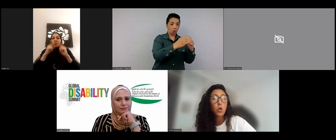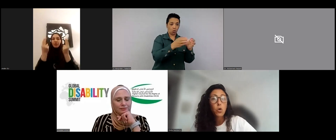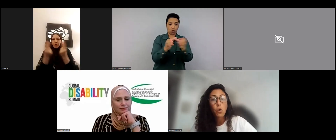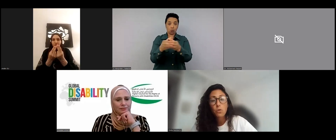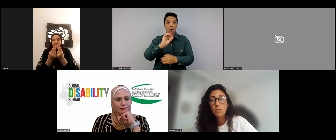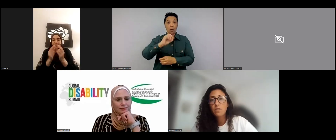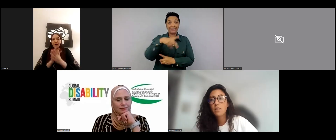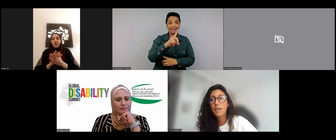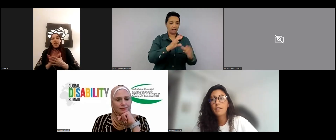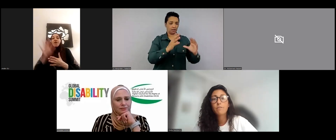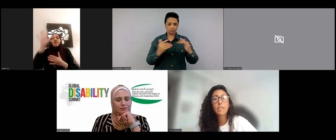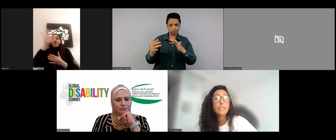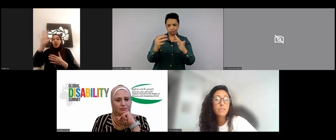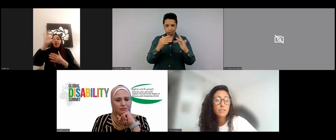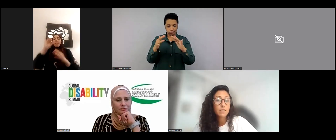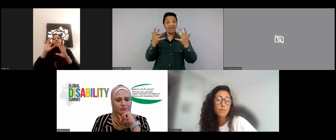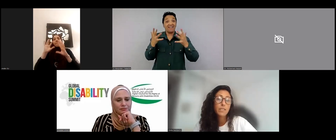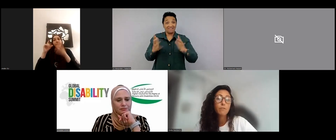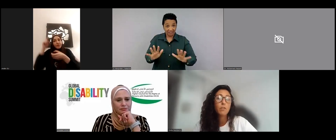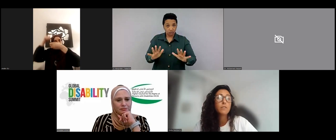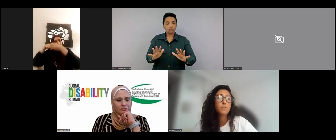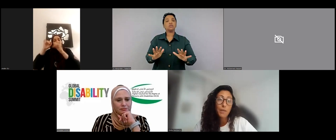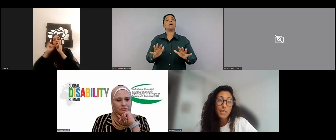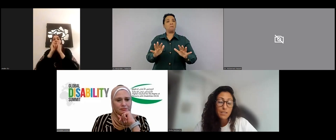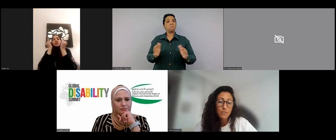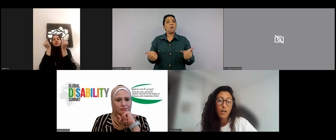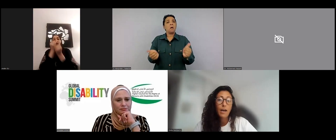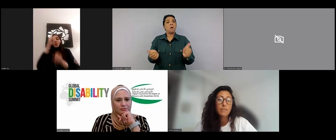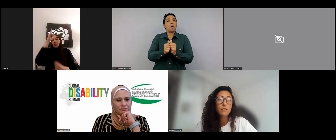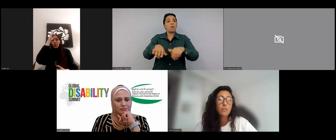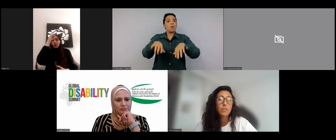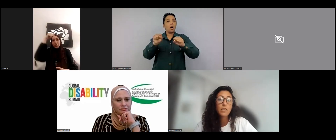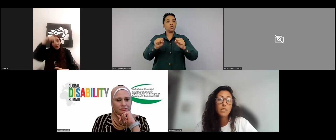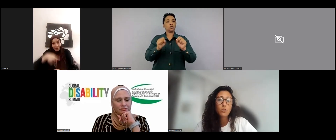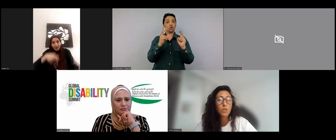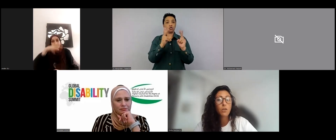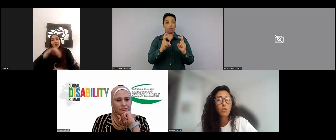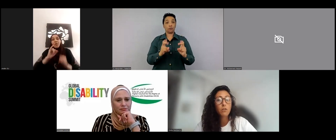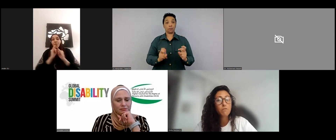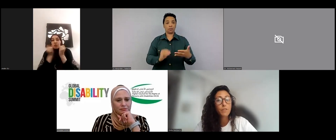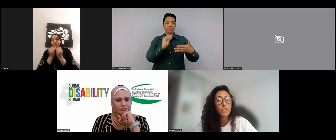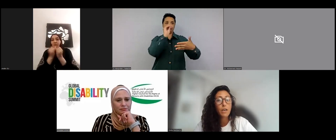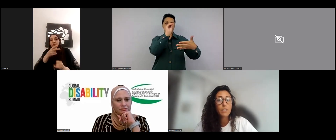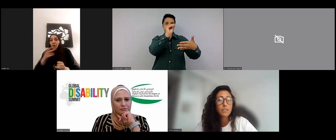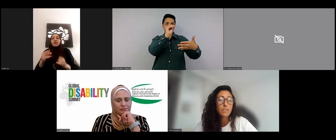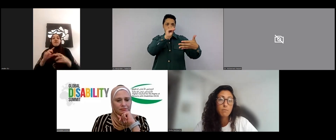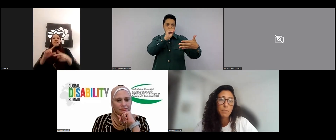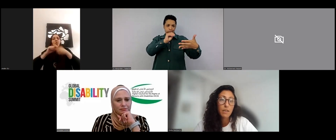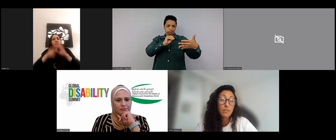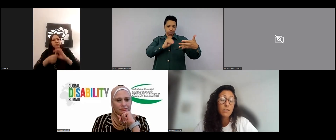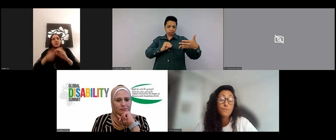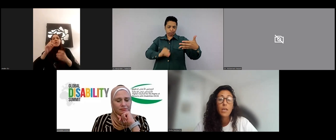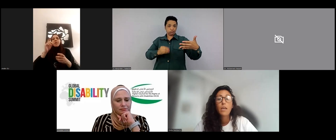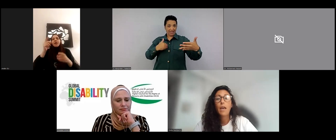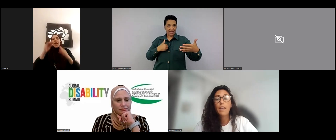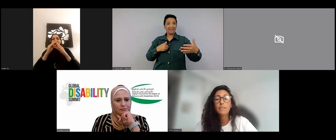the co-hosts have listed several topics under each of these